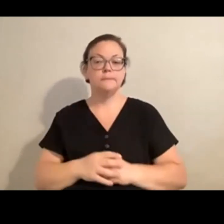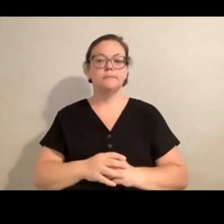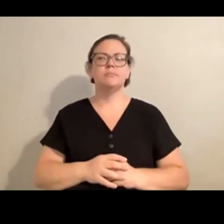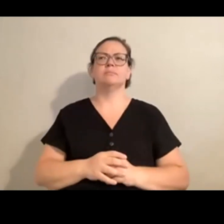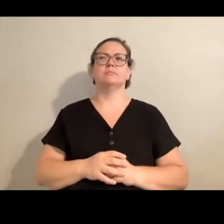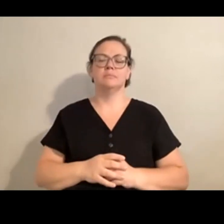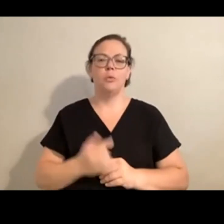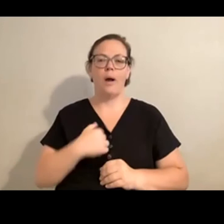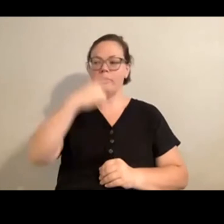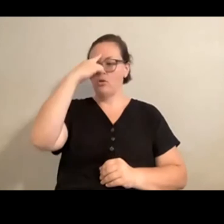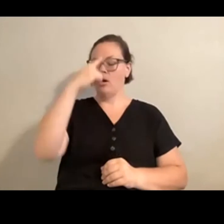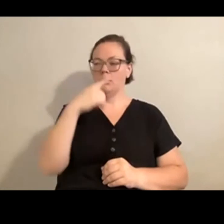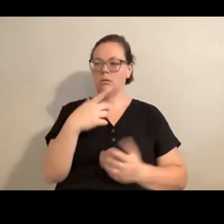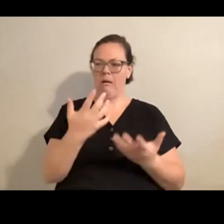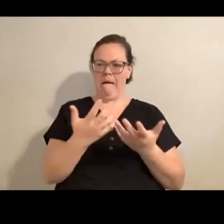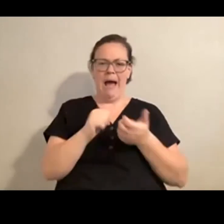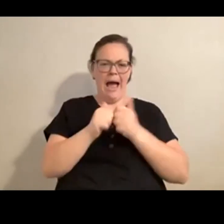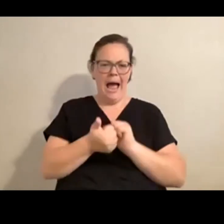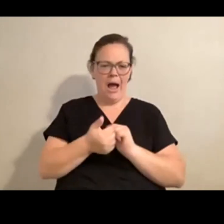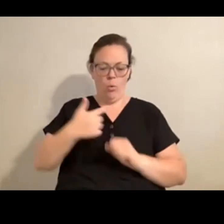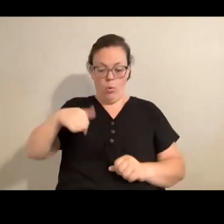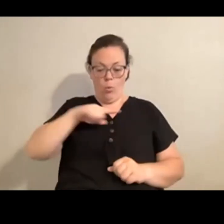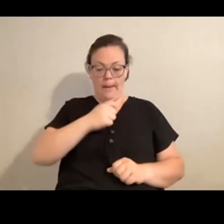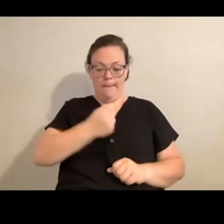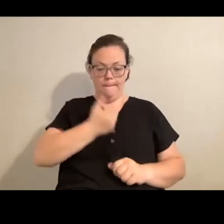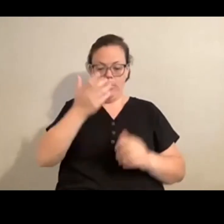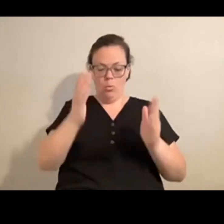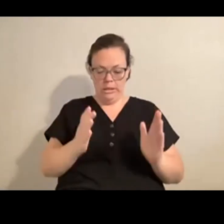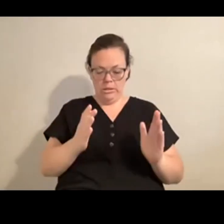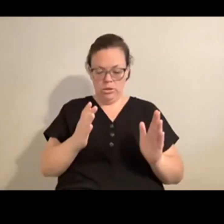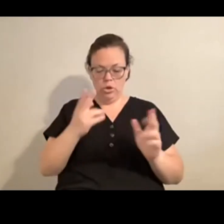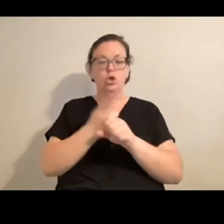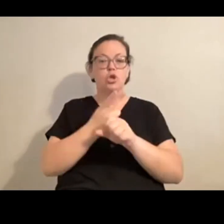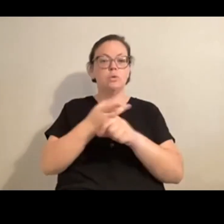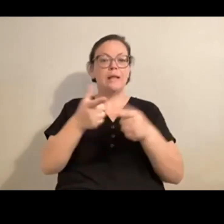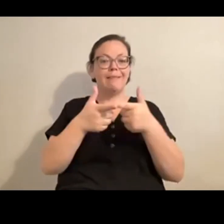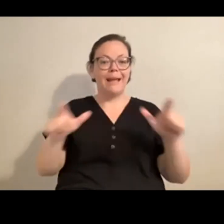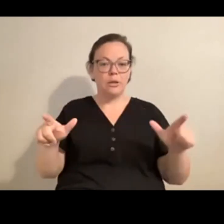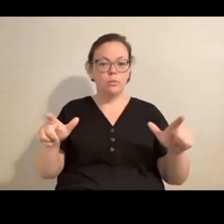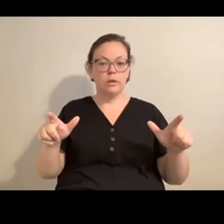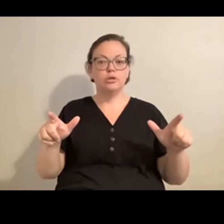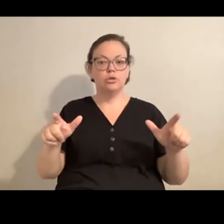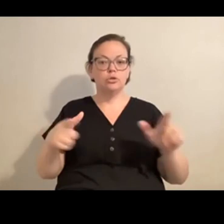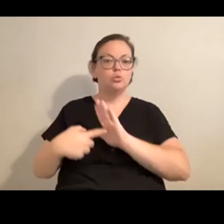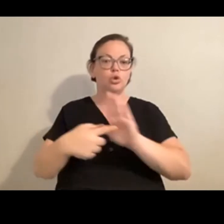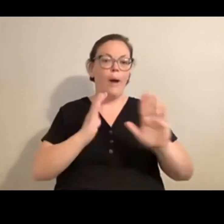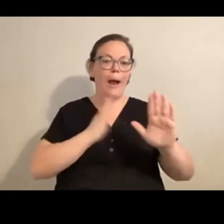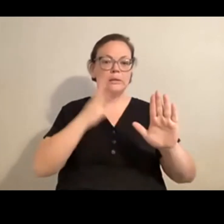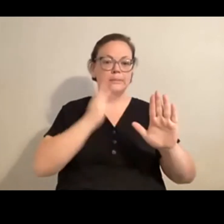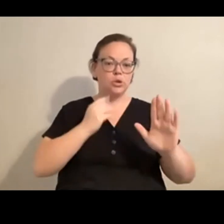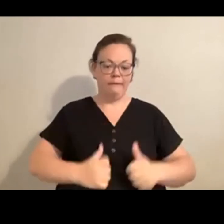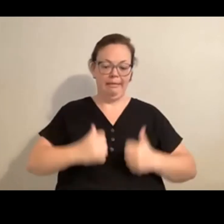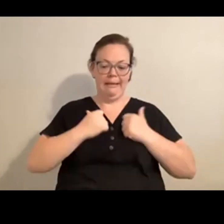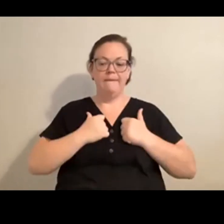thought, well, how can we as poets use language to enact our experience of living within this system